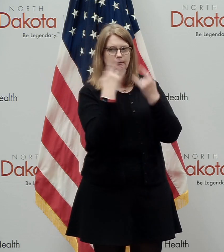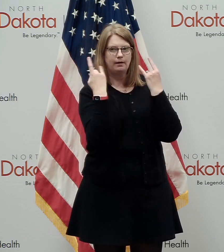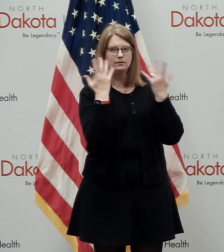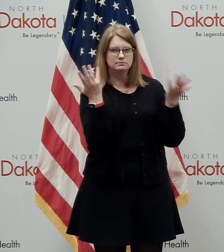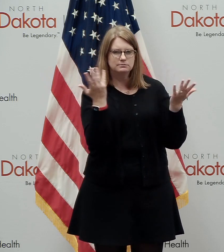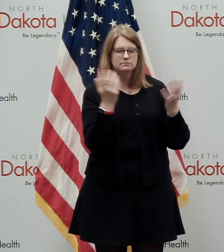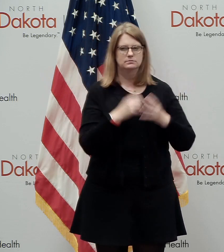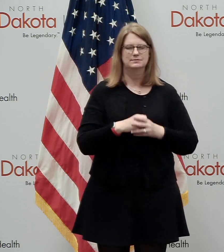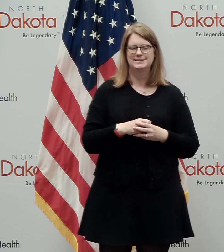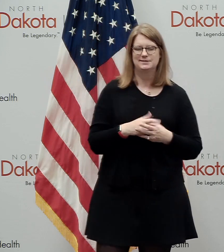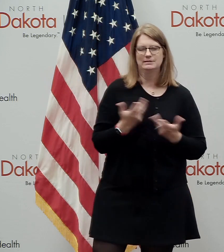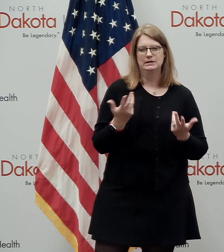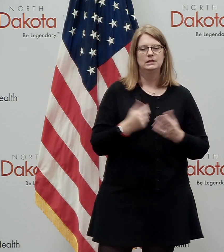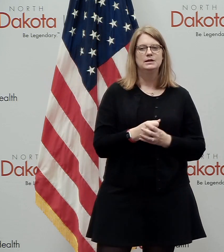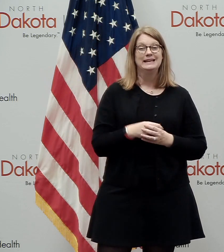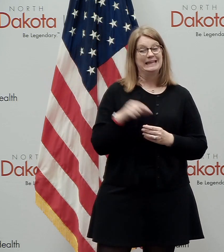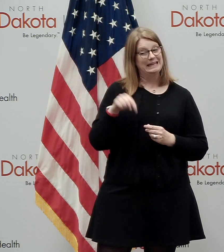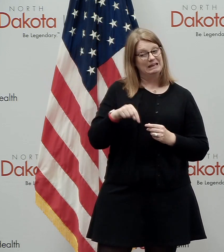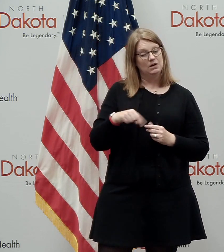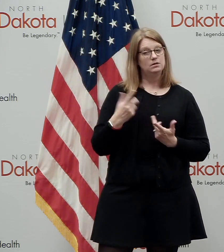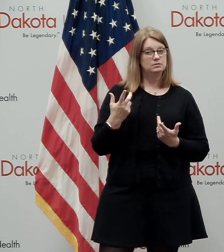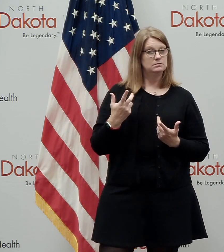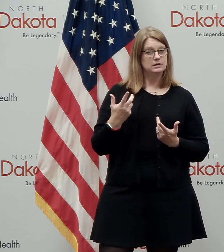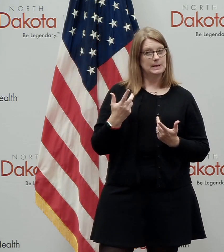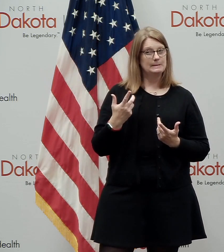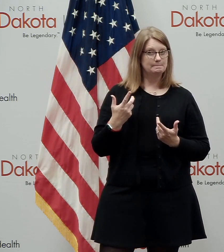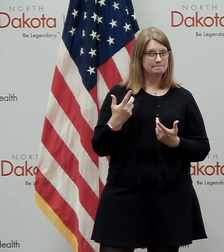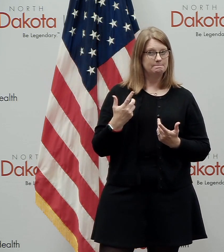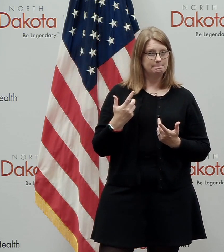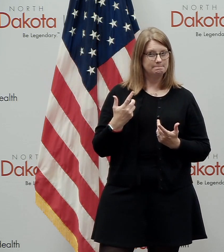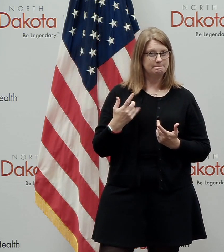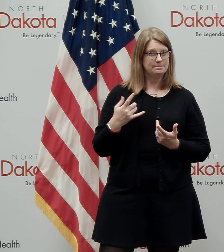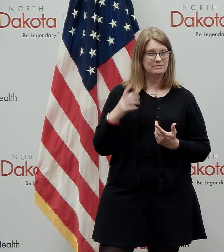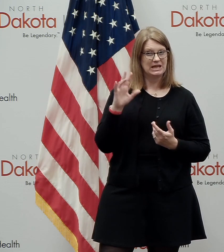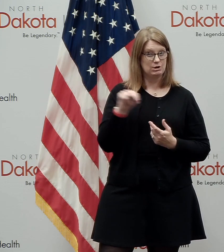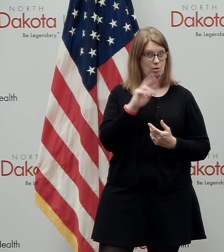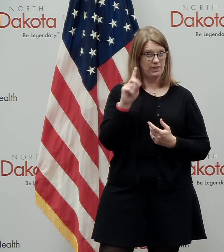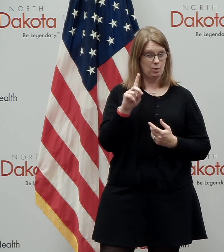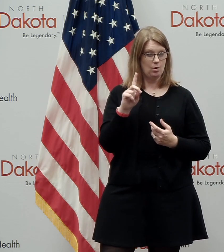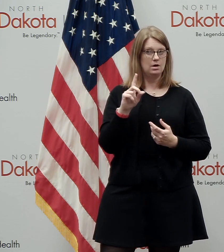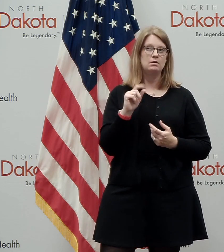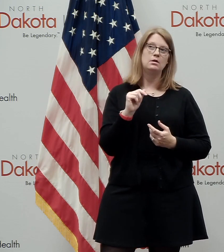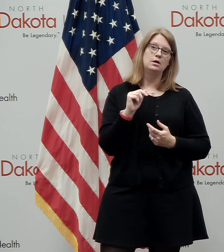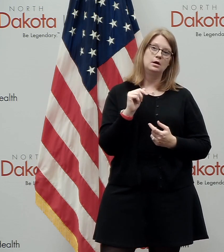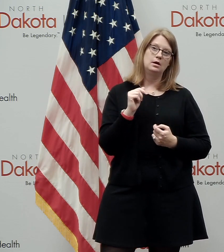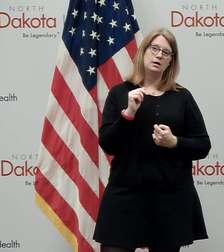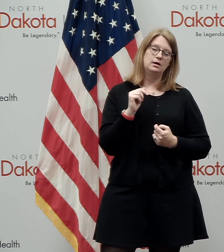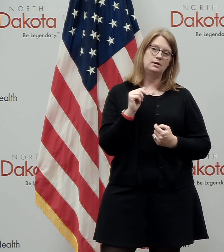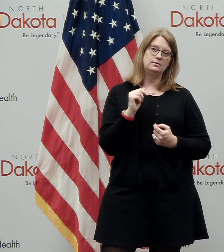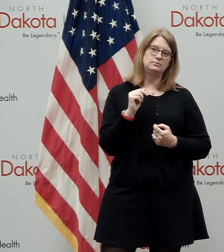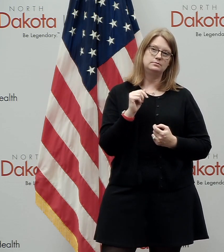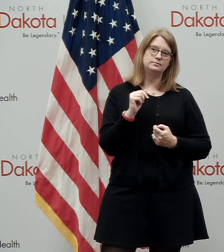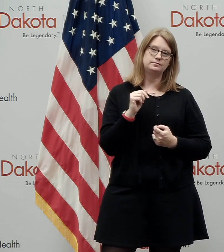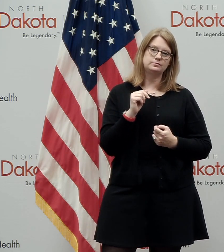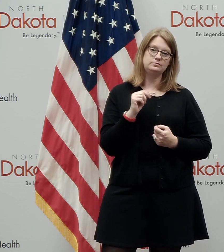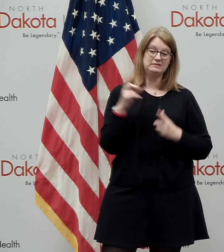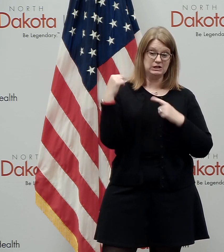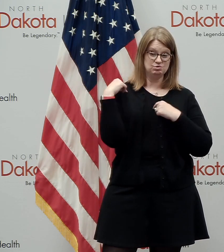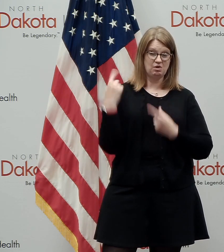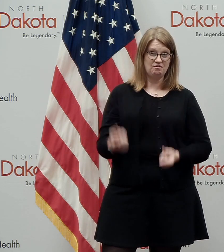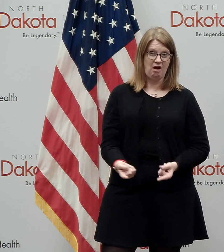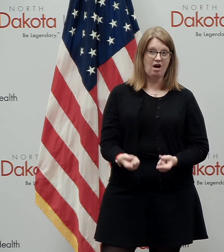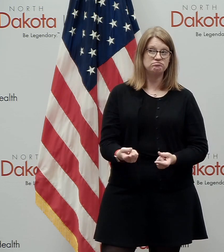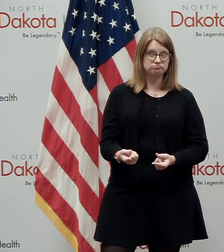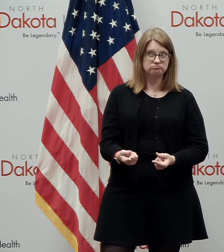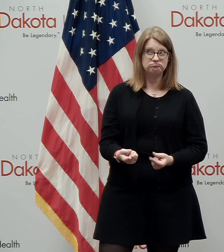still on a path here where we've got among the we've had a great track record so far,